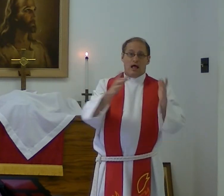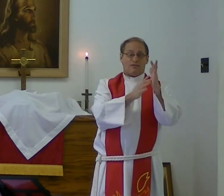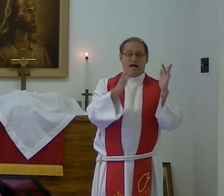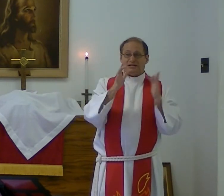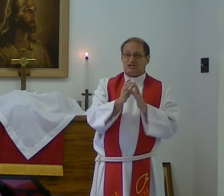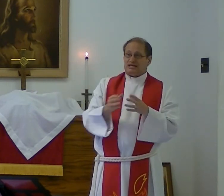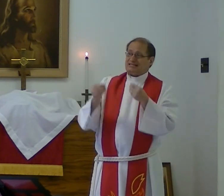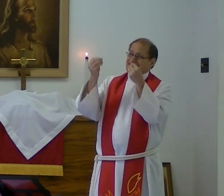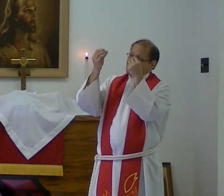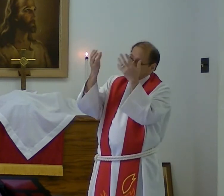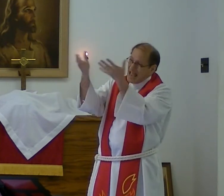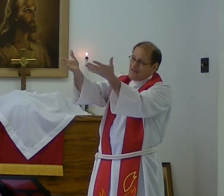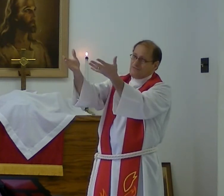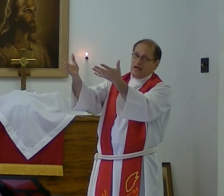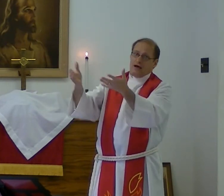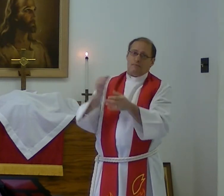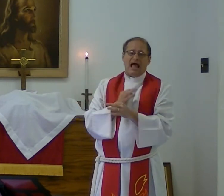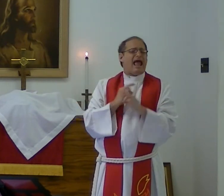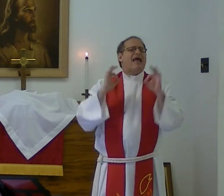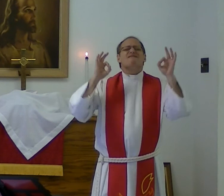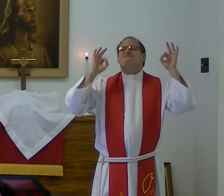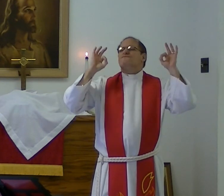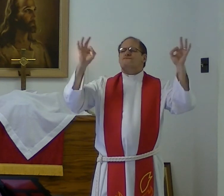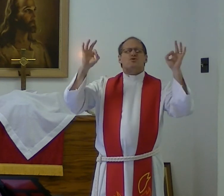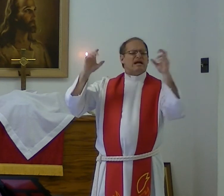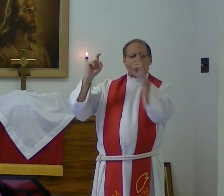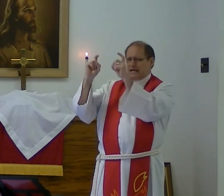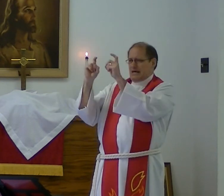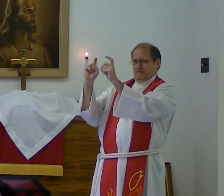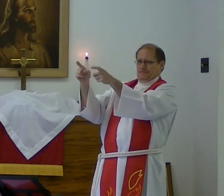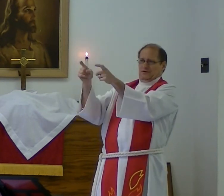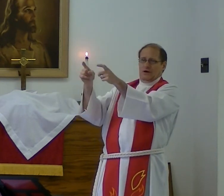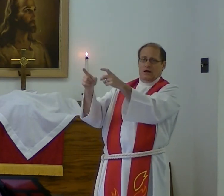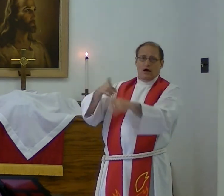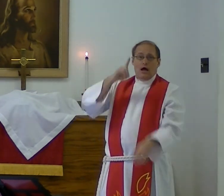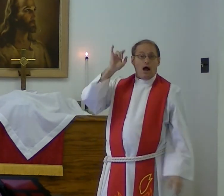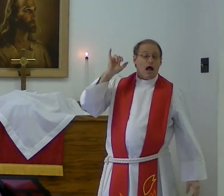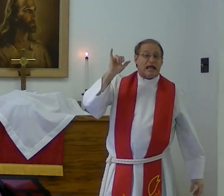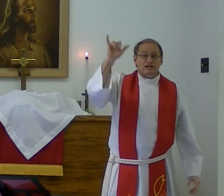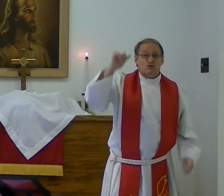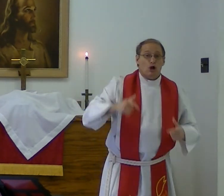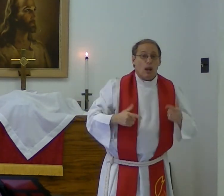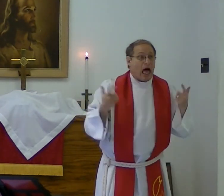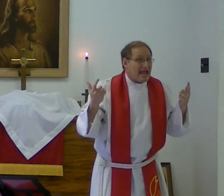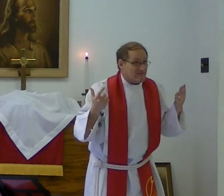that Jesus gave them a free gift, eternal life.